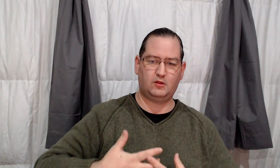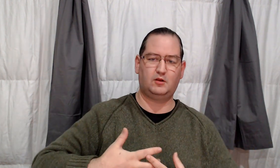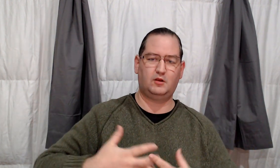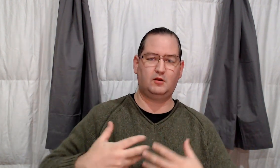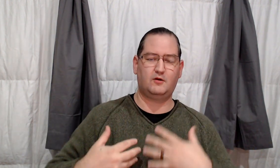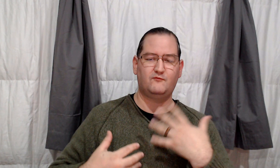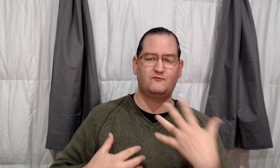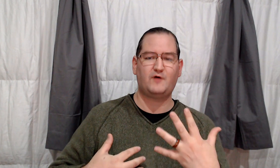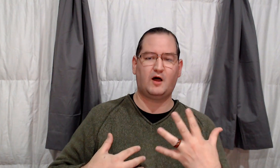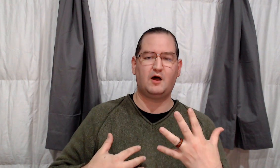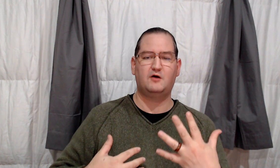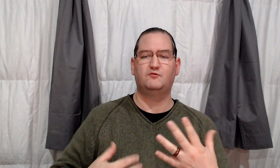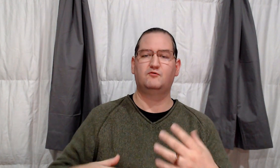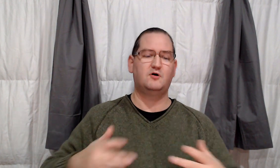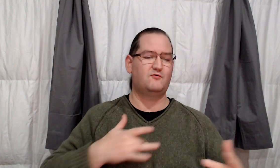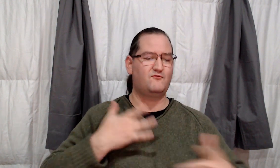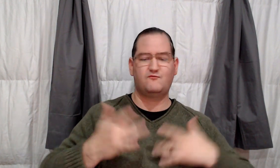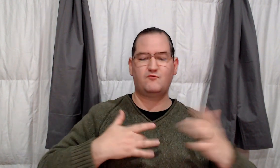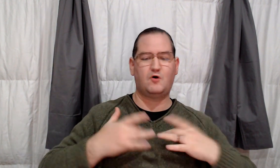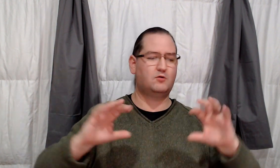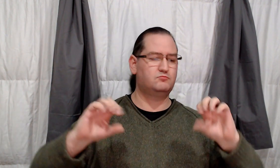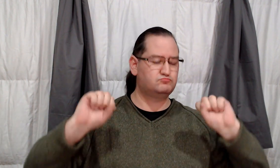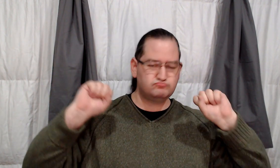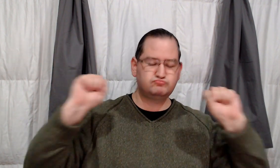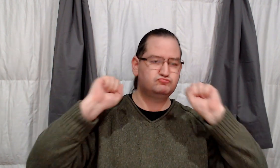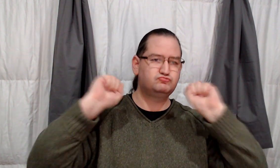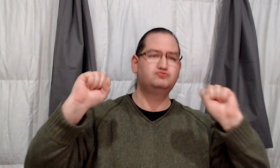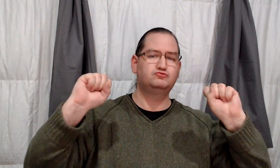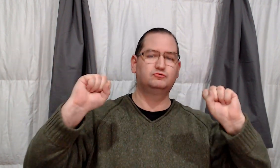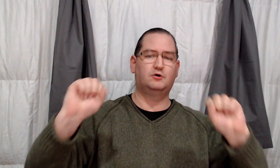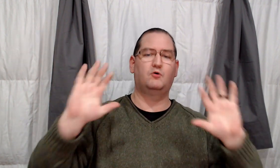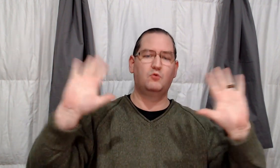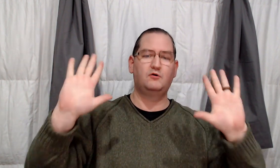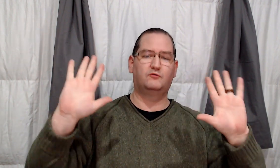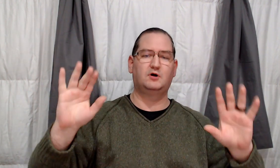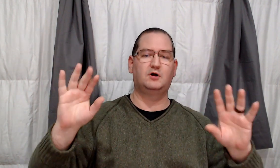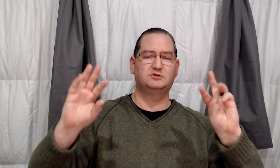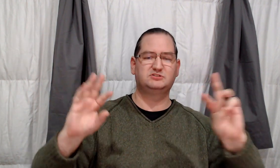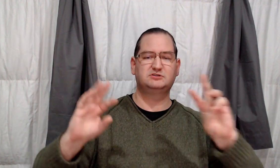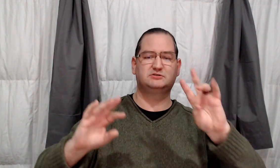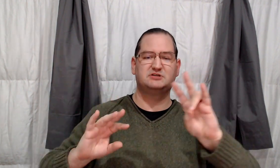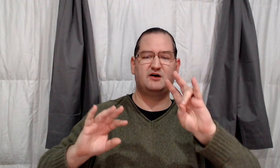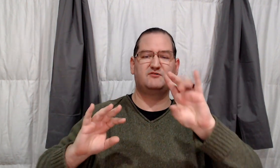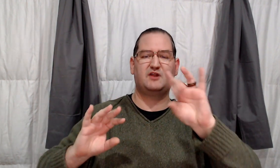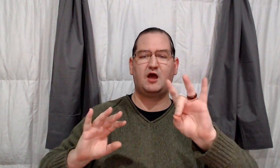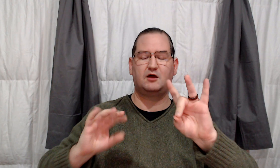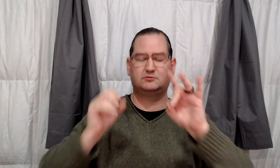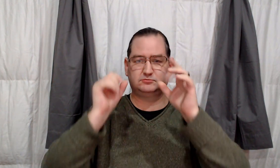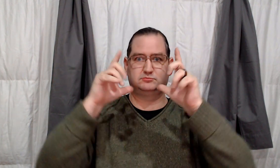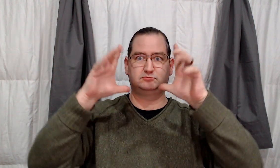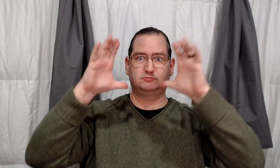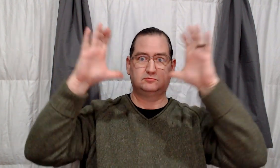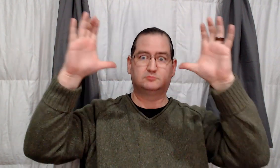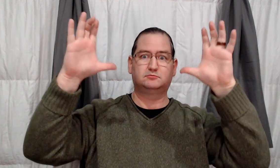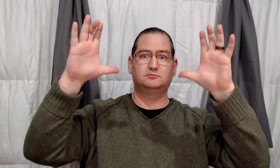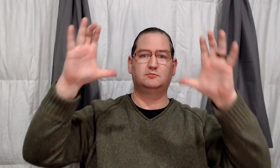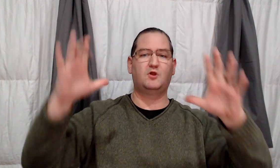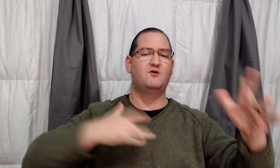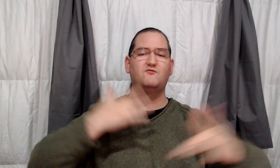now. 6, 7, 8, eyes opening, feeling absolutely incredible. 9,